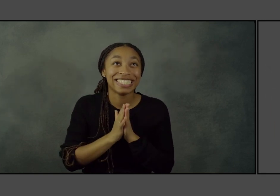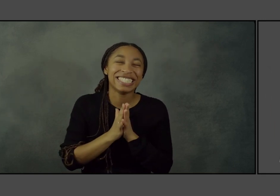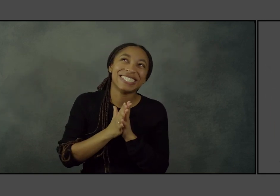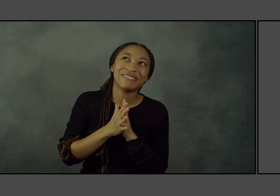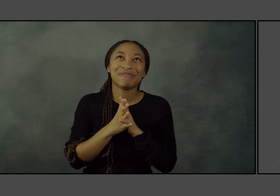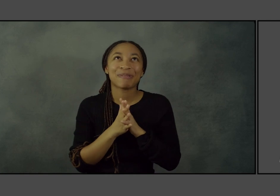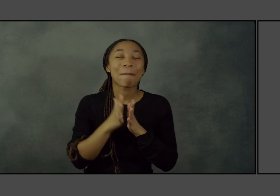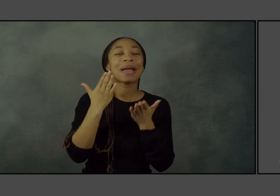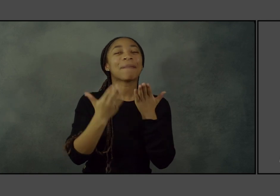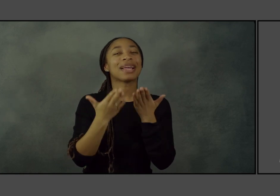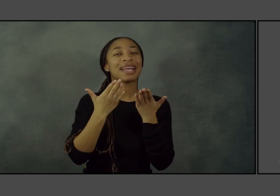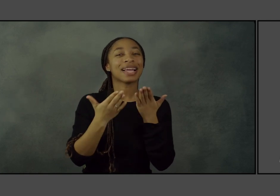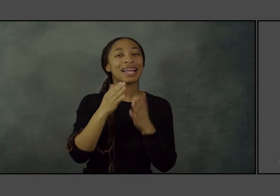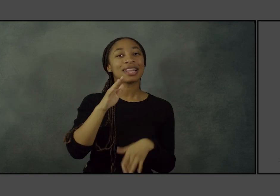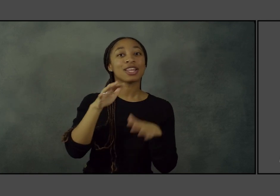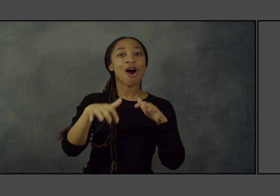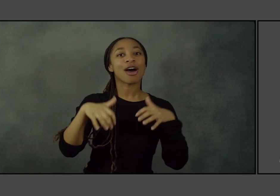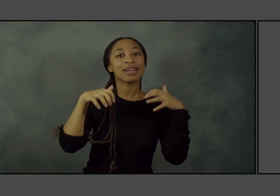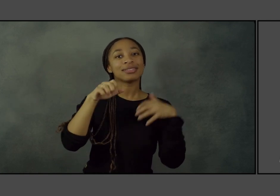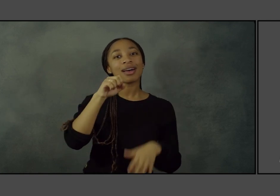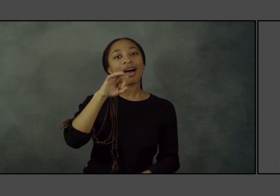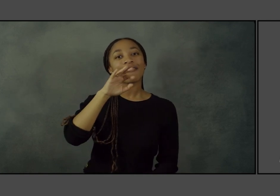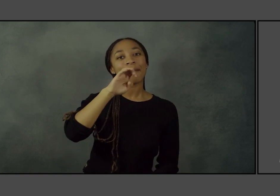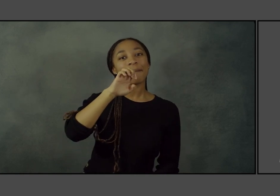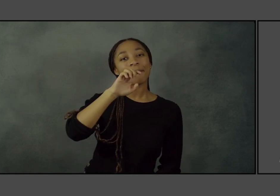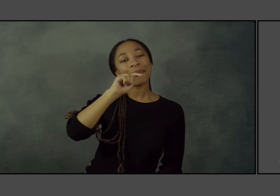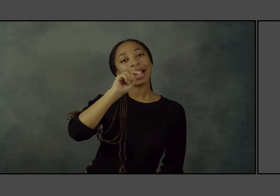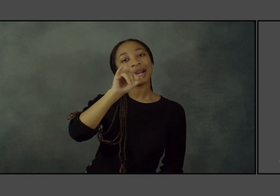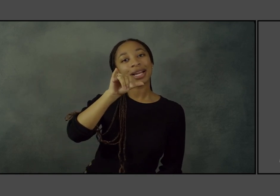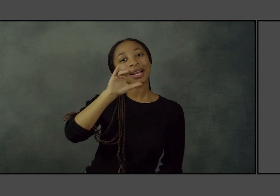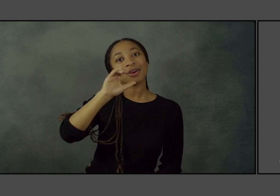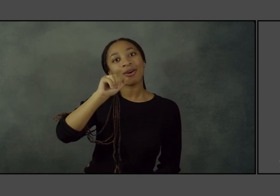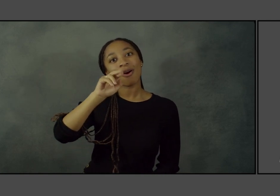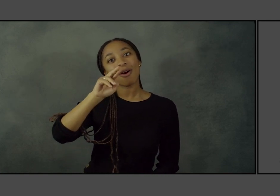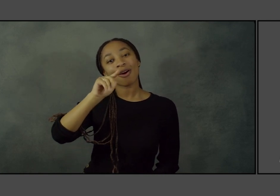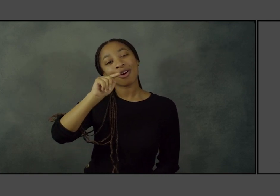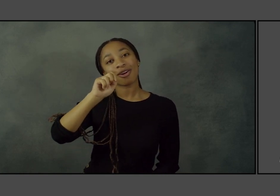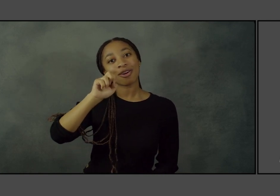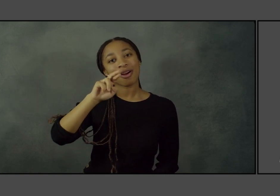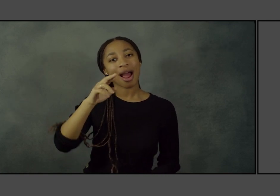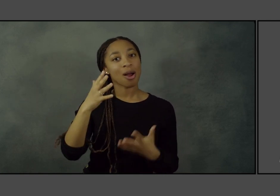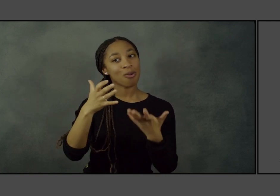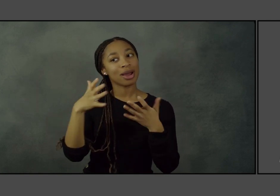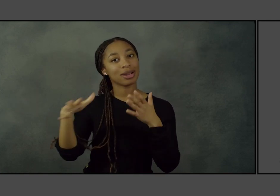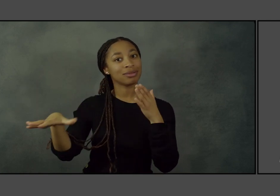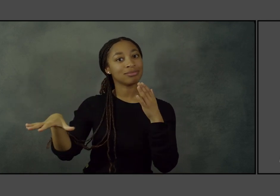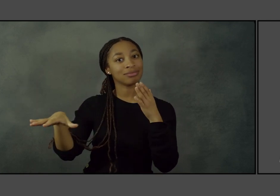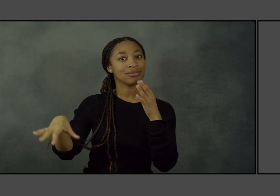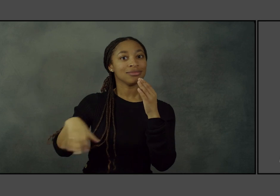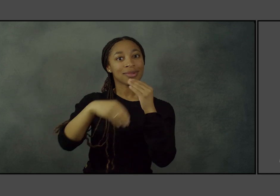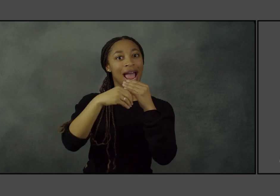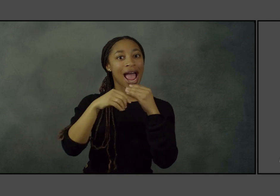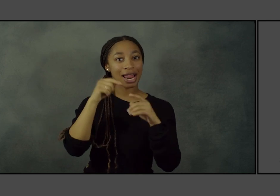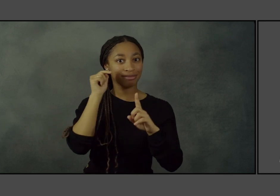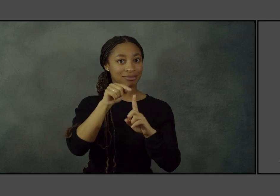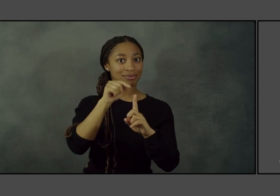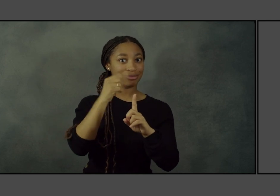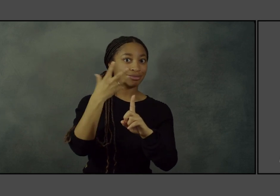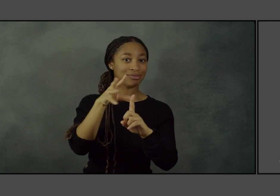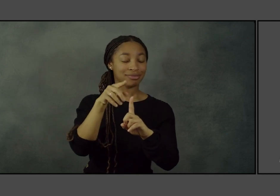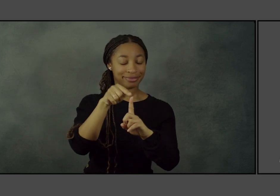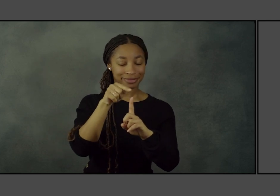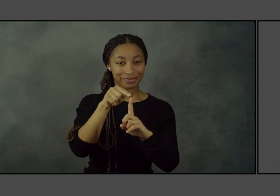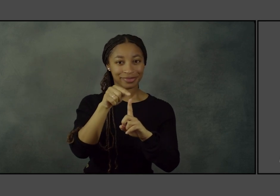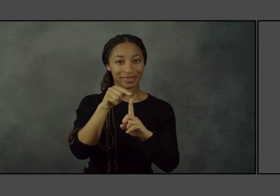Betty Carter to come into the conversation because thinking about, what was being said earlier about